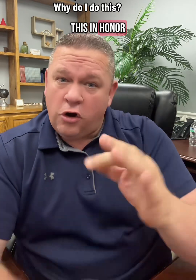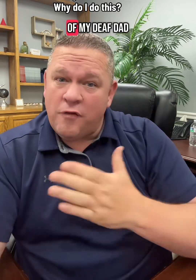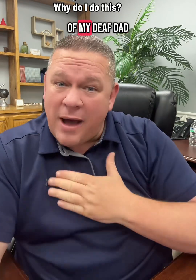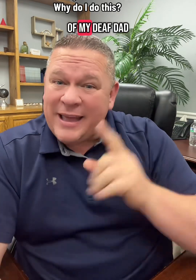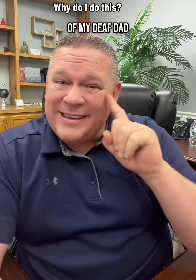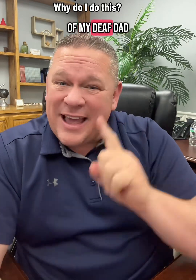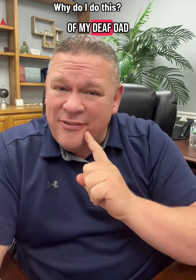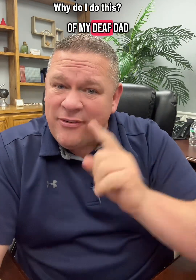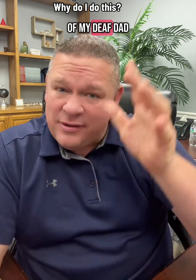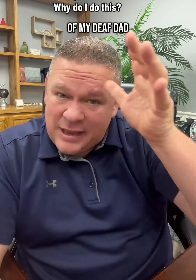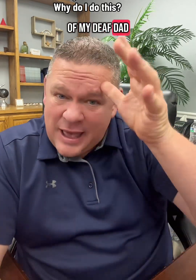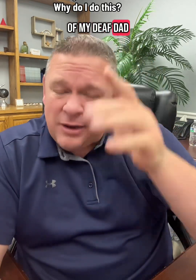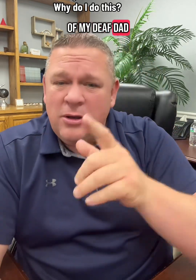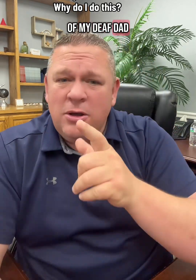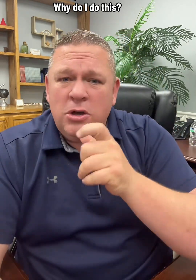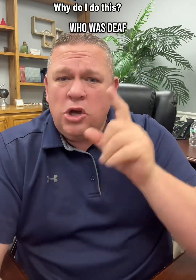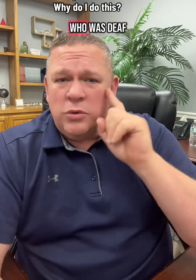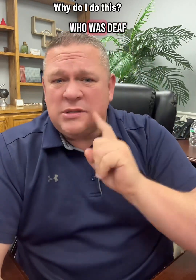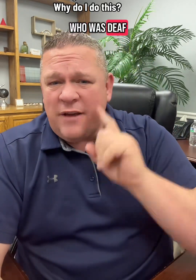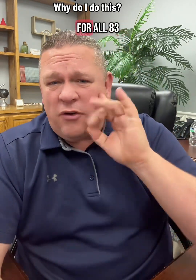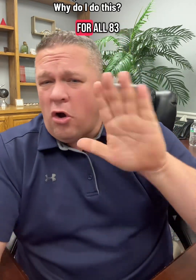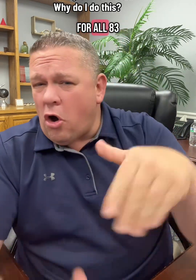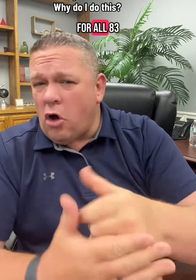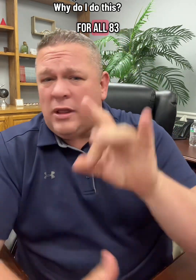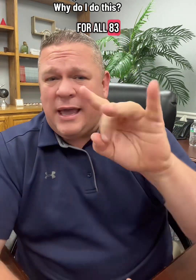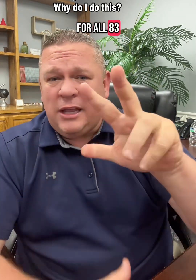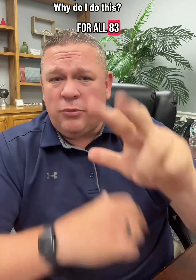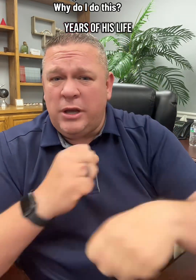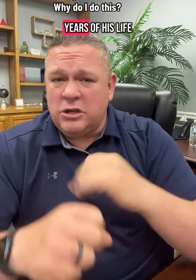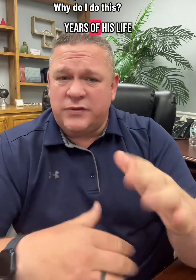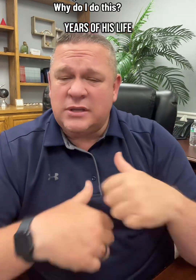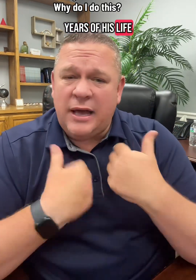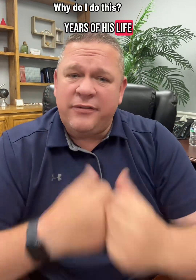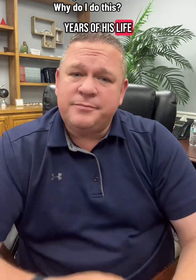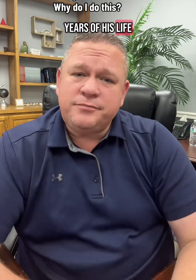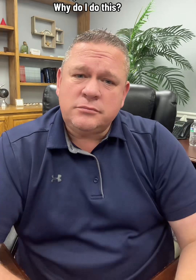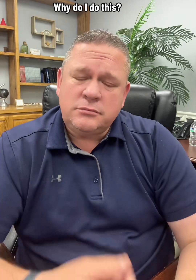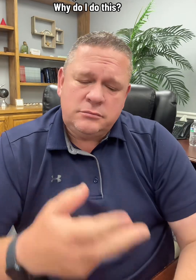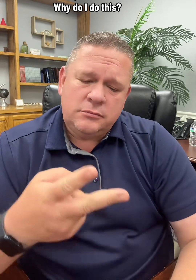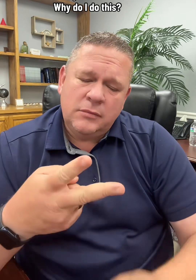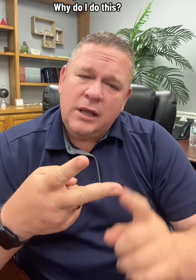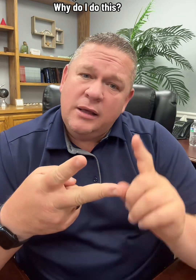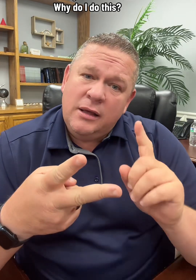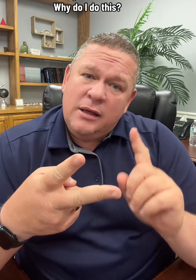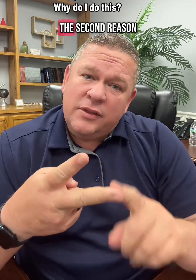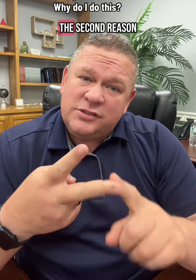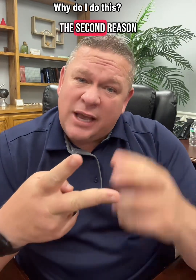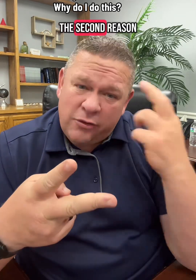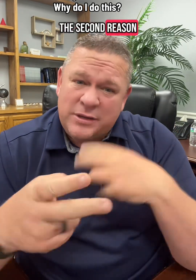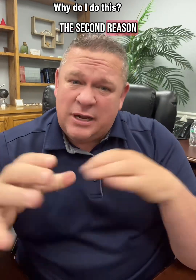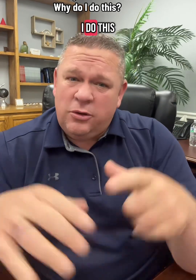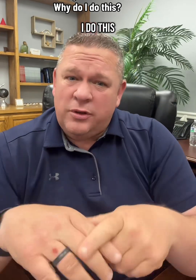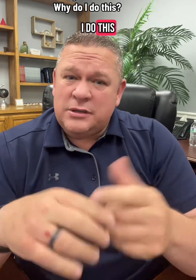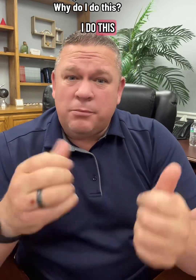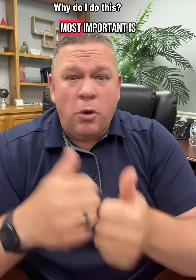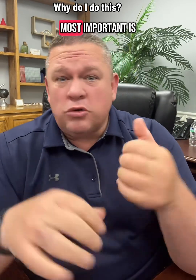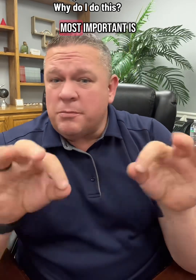my deaf dad, who was deaf for all 83 years of his life. The second reason I do this, and most